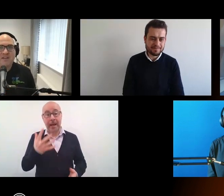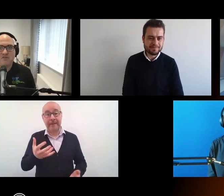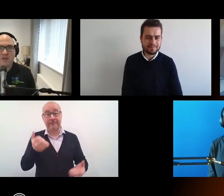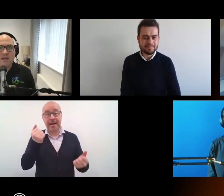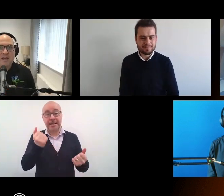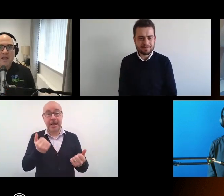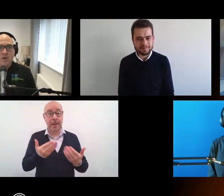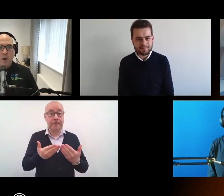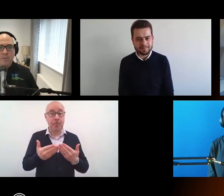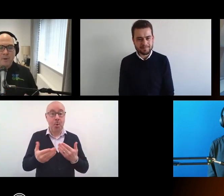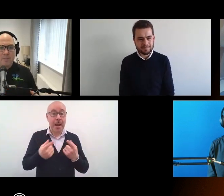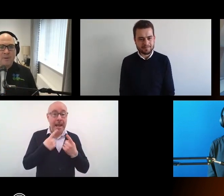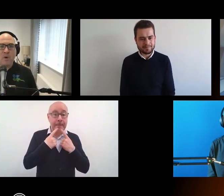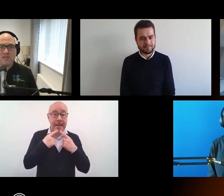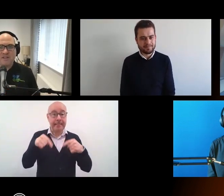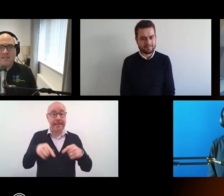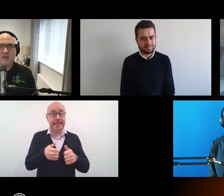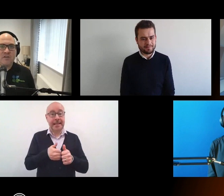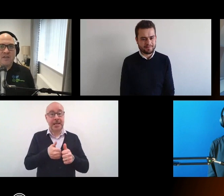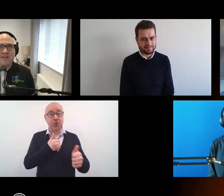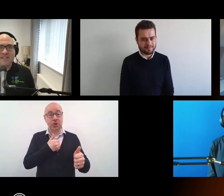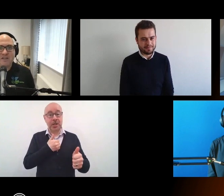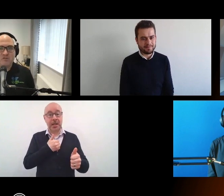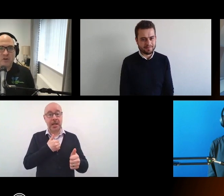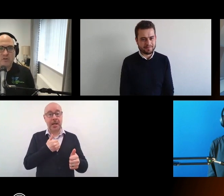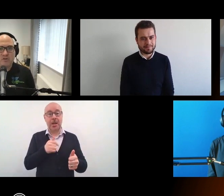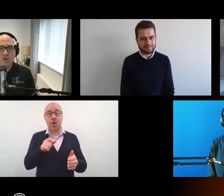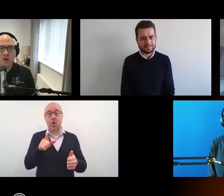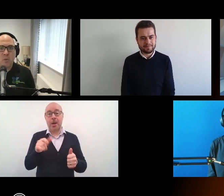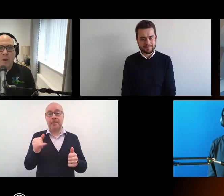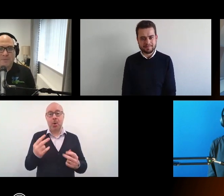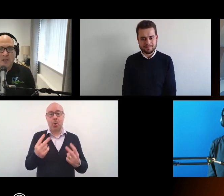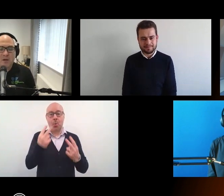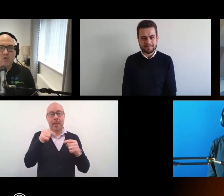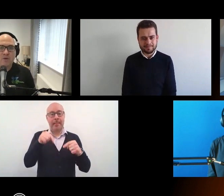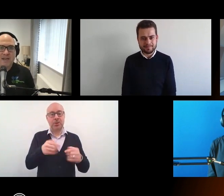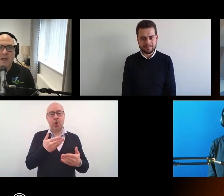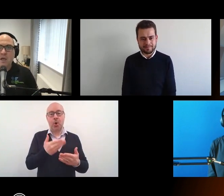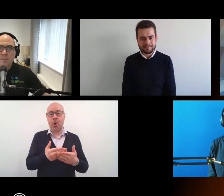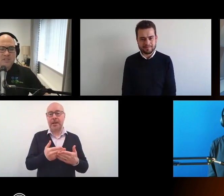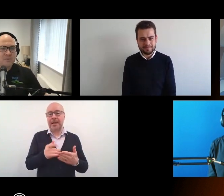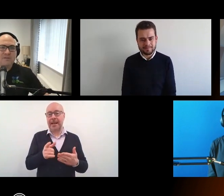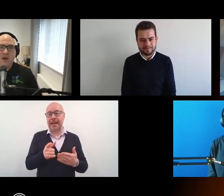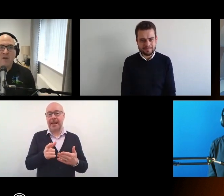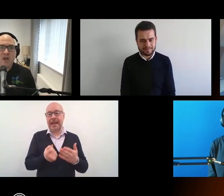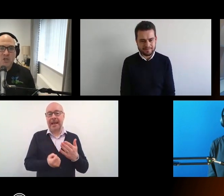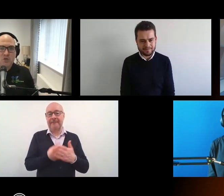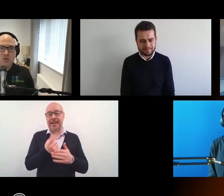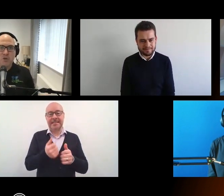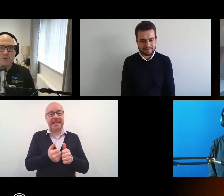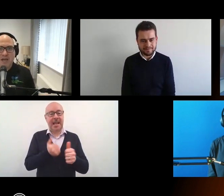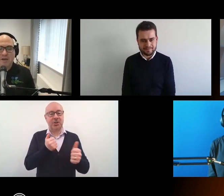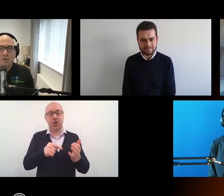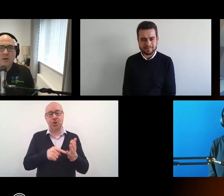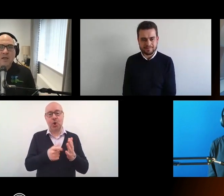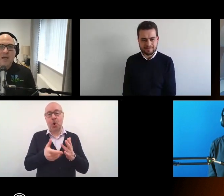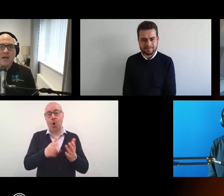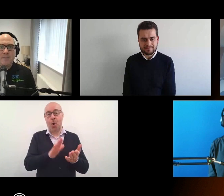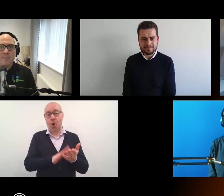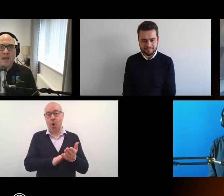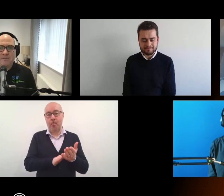in the industry, you are probably watching this on the eventindustrynews.com website already, possibly via our YouTube